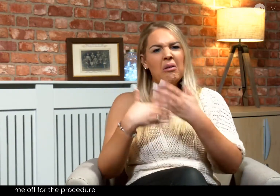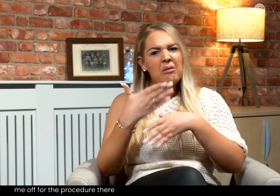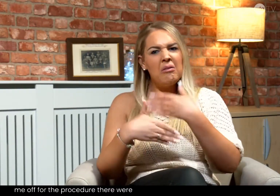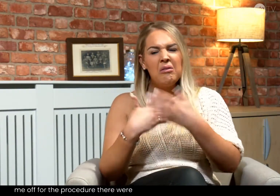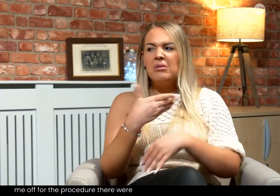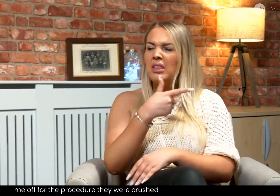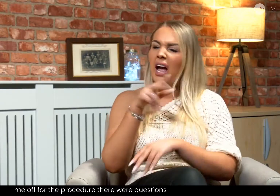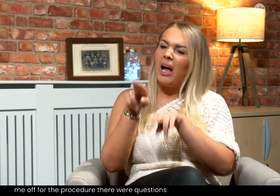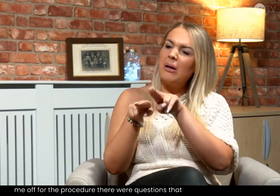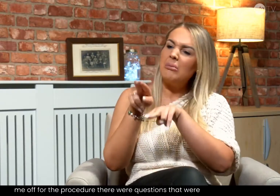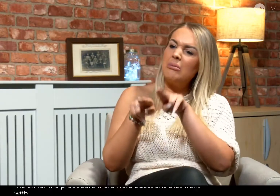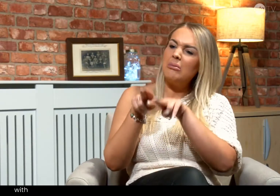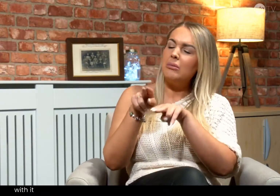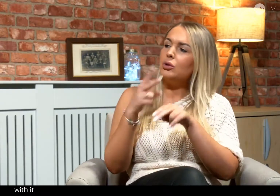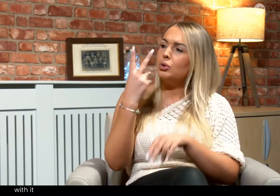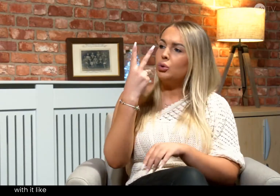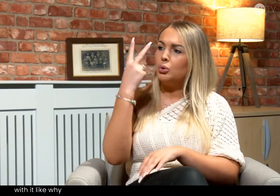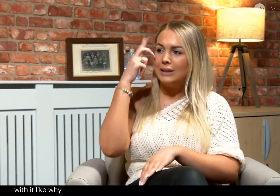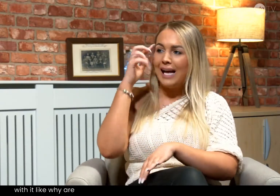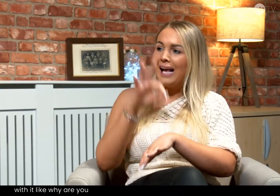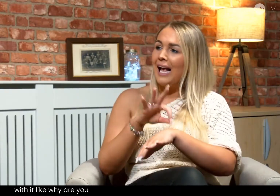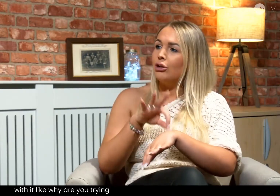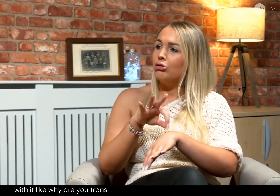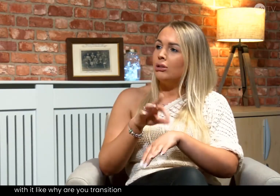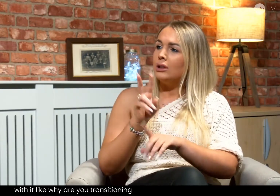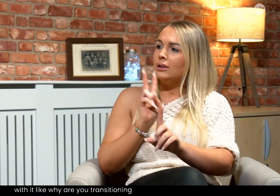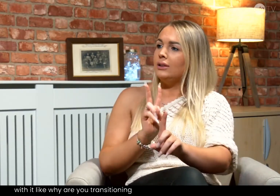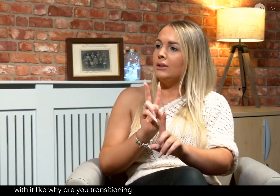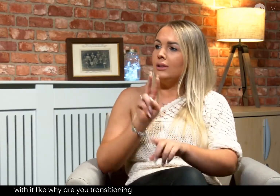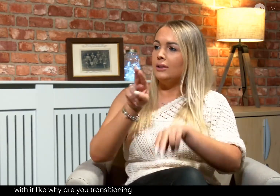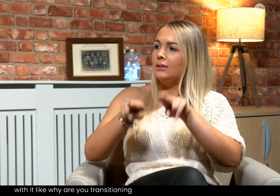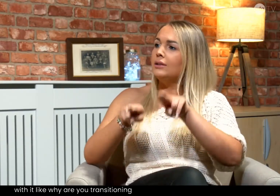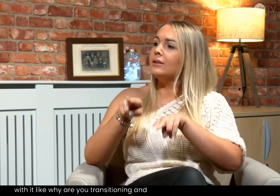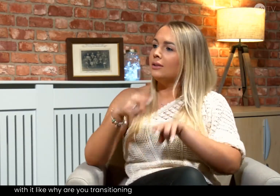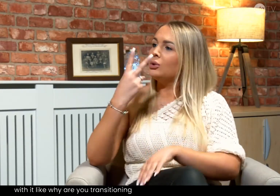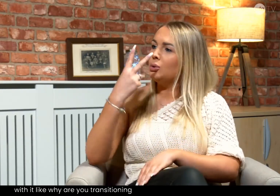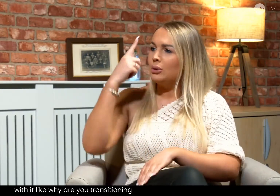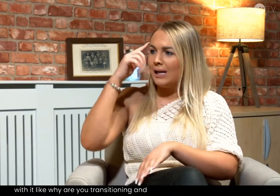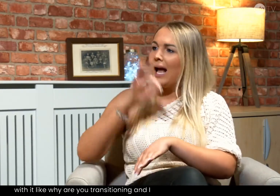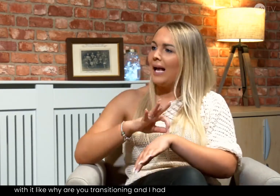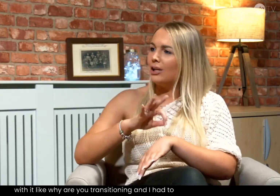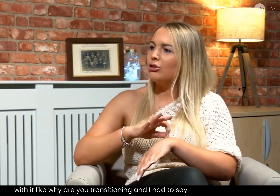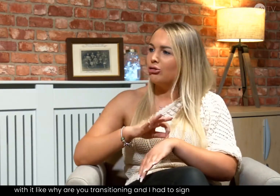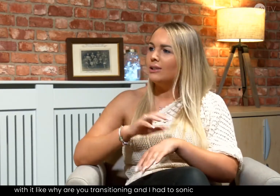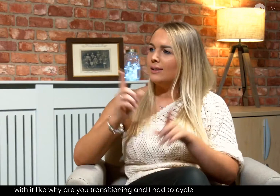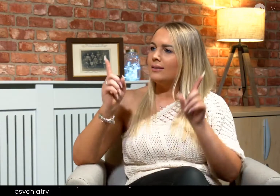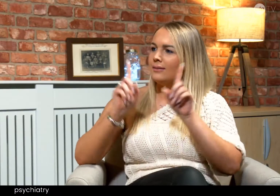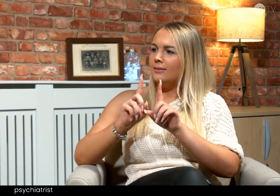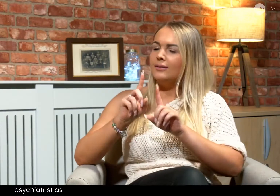like, why are you transitioning? And I had two psychiatrists as well assess my mental health.